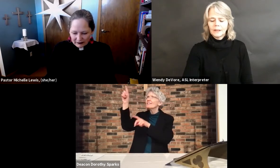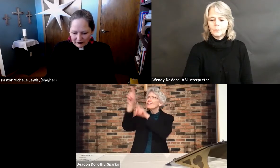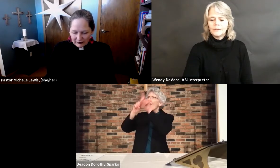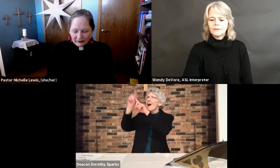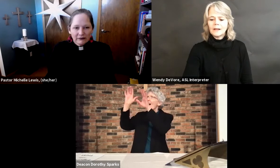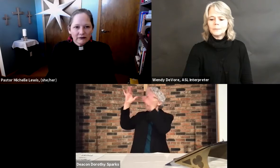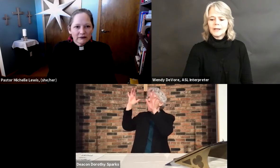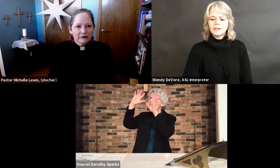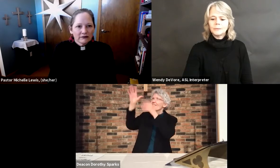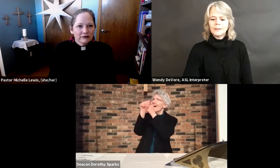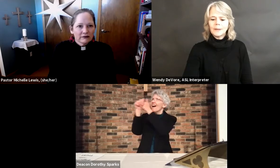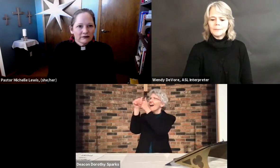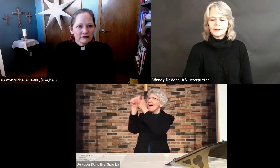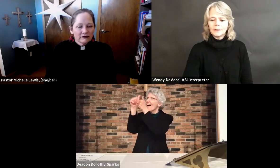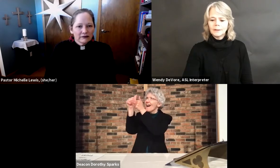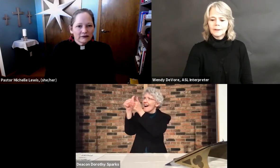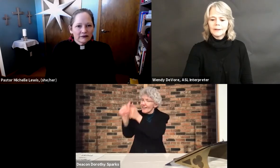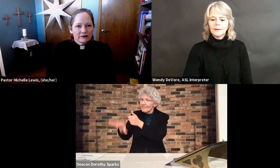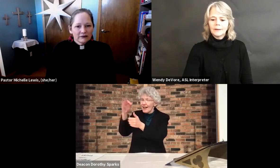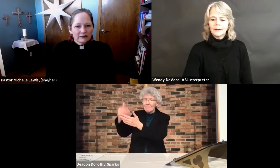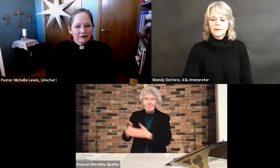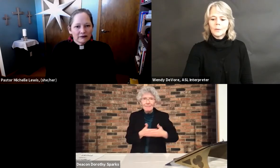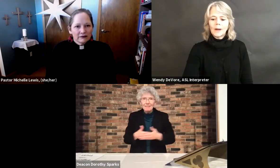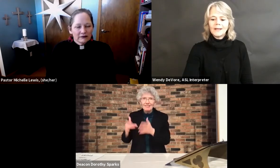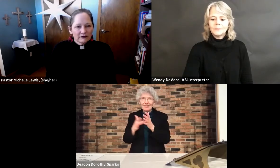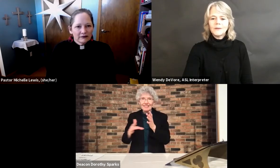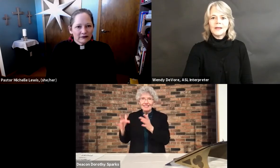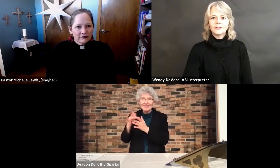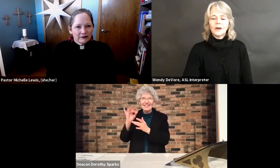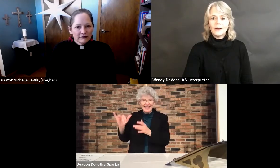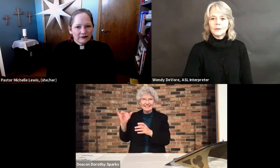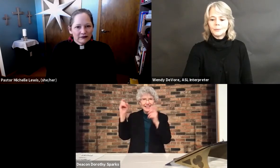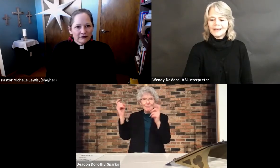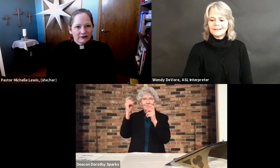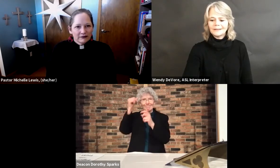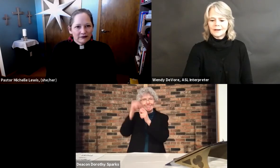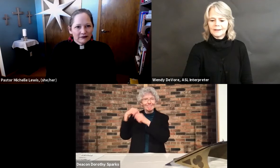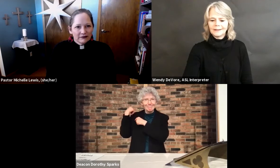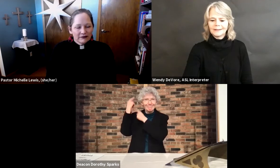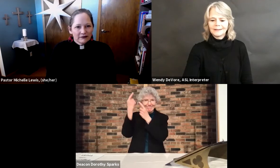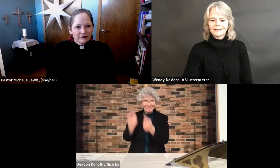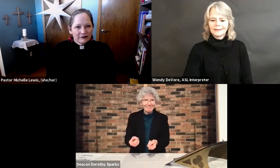And we celebrate to remember the wise men that saw a bright star.